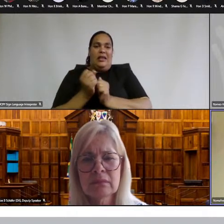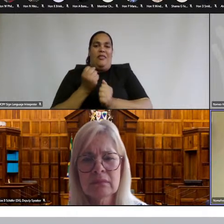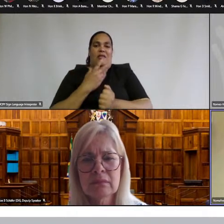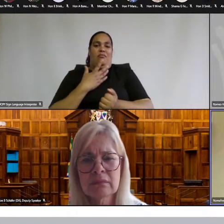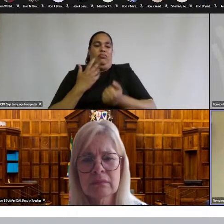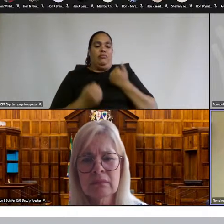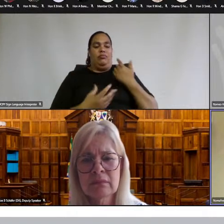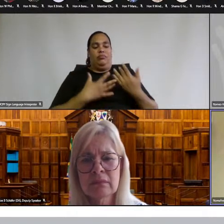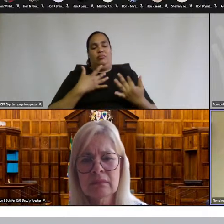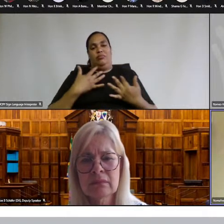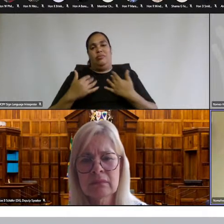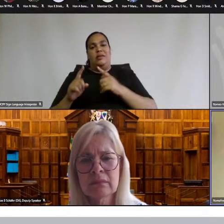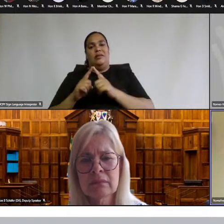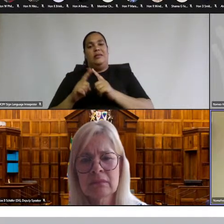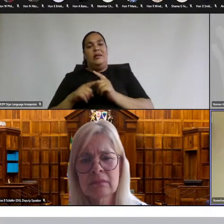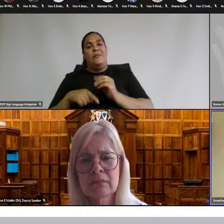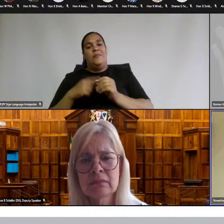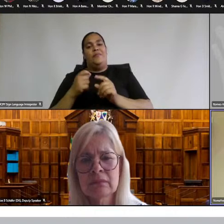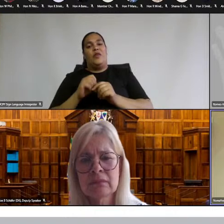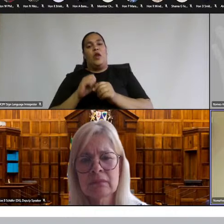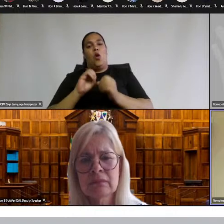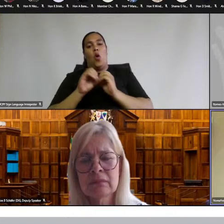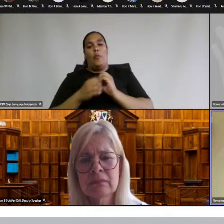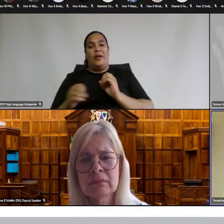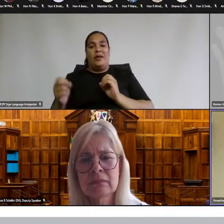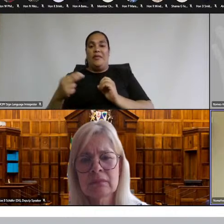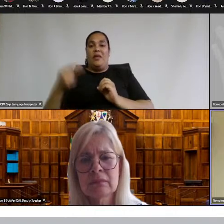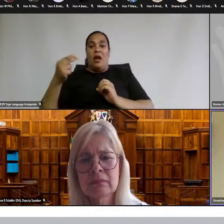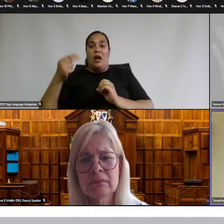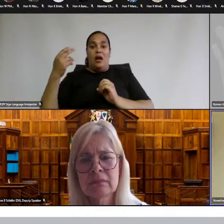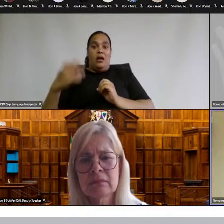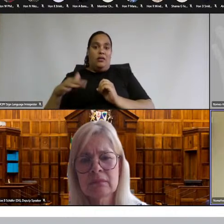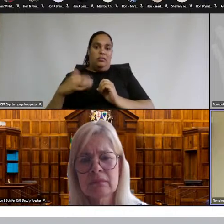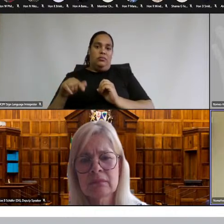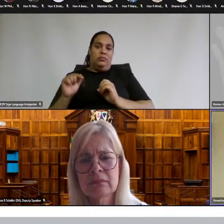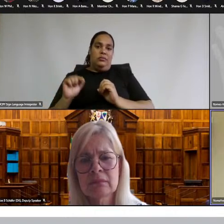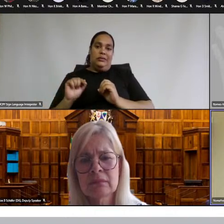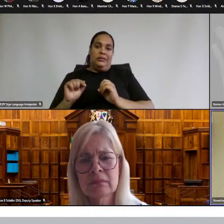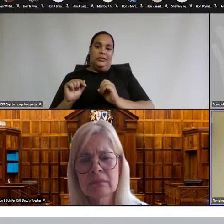in the case of the Omicron, which is highly